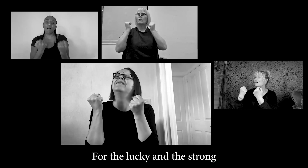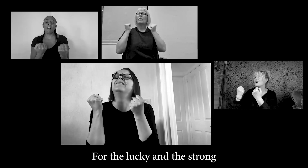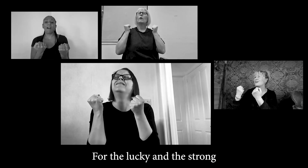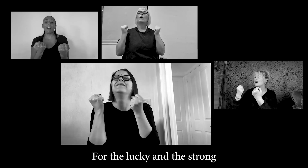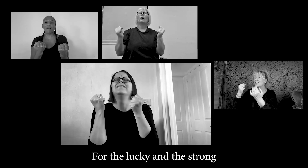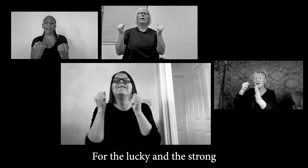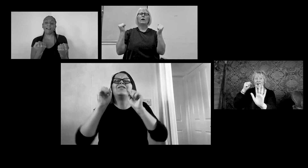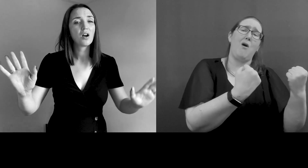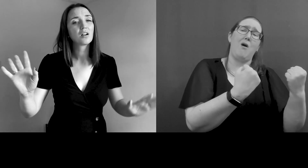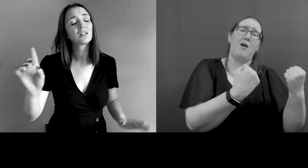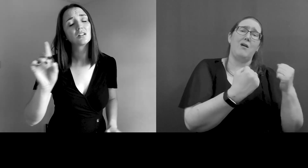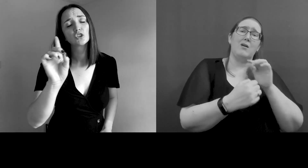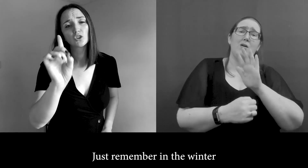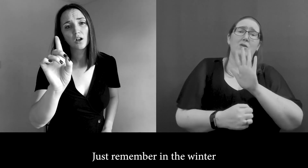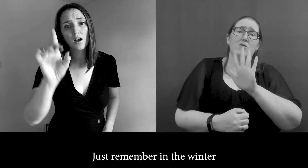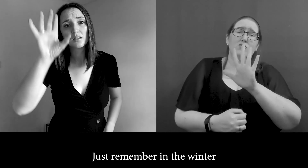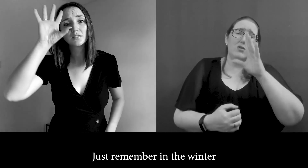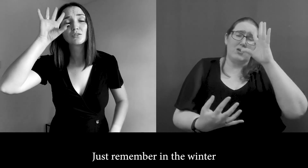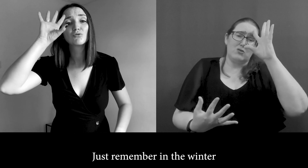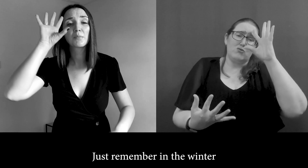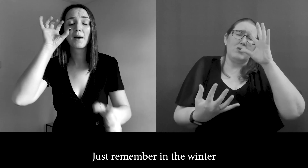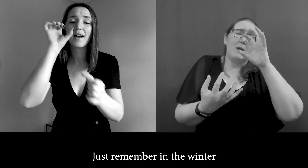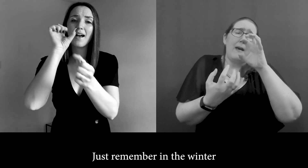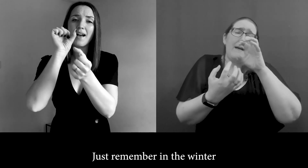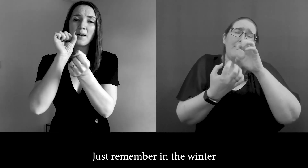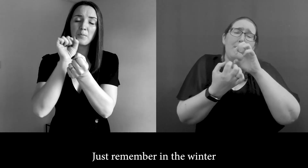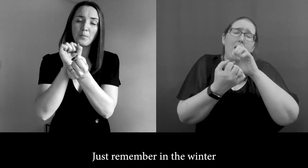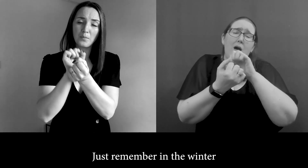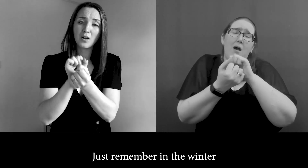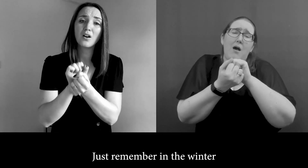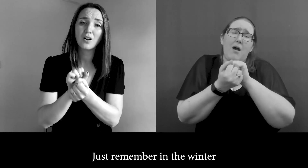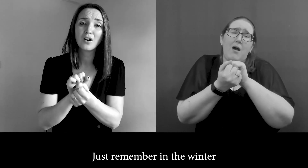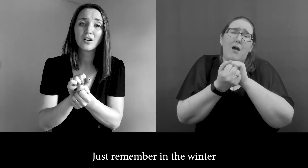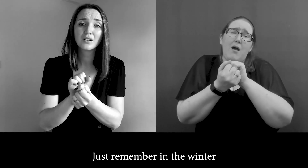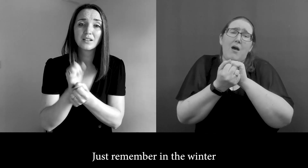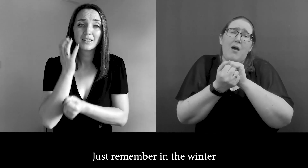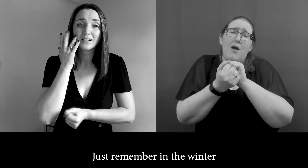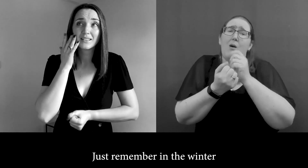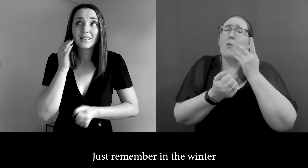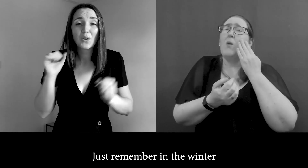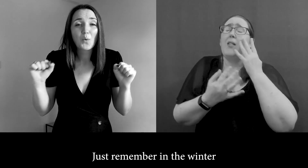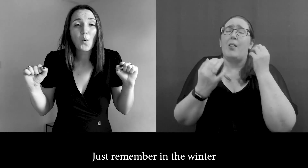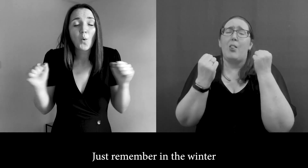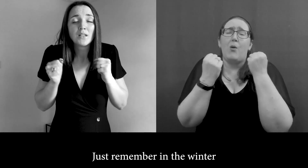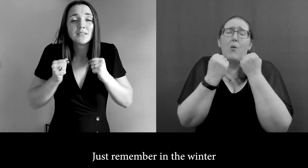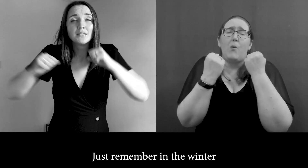Just remember in the winter,